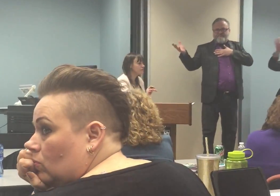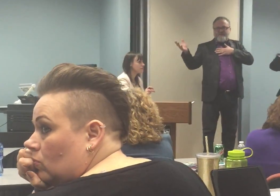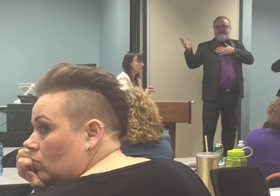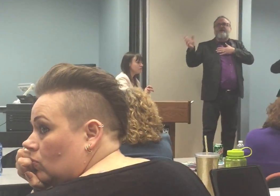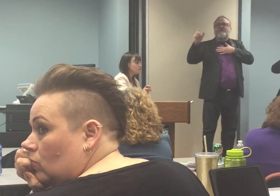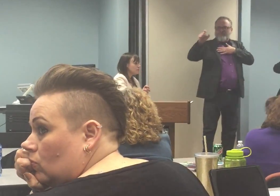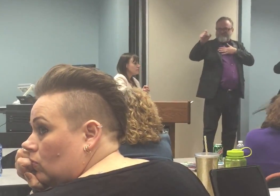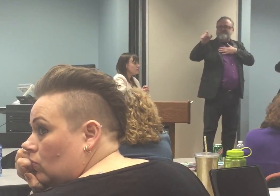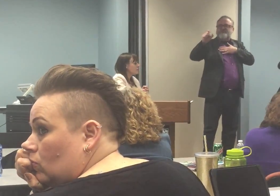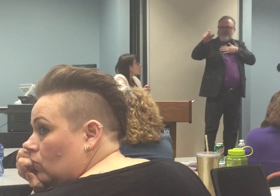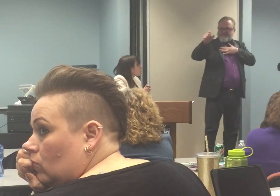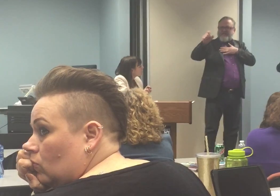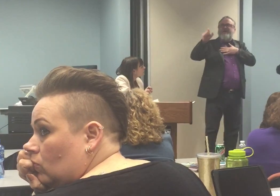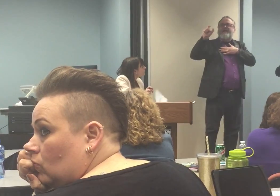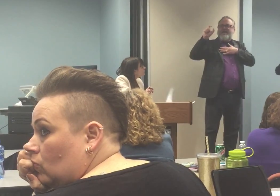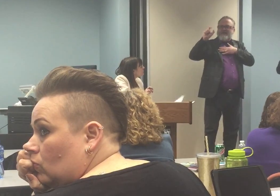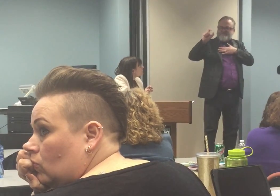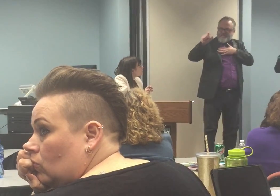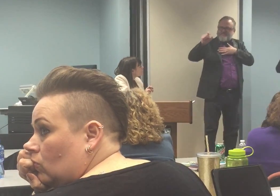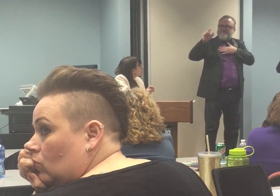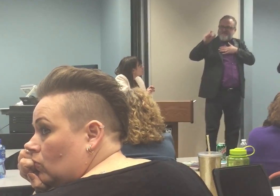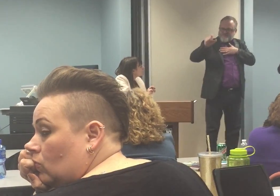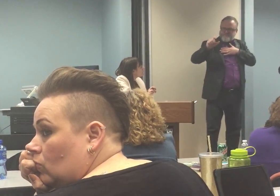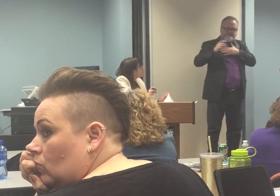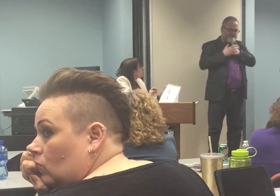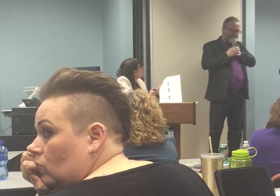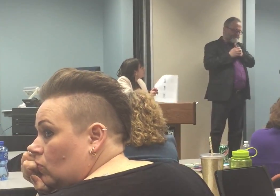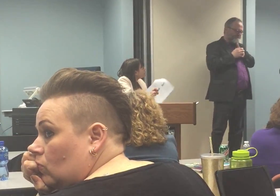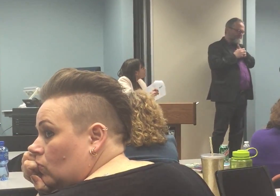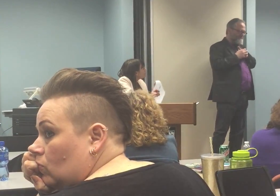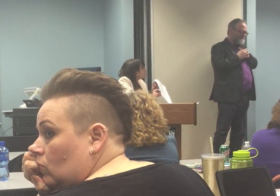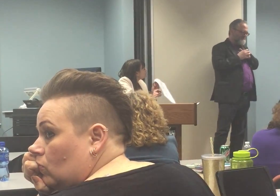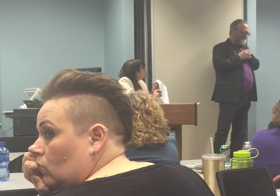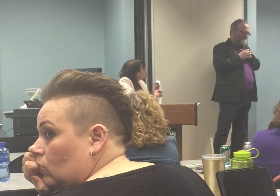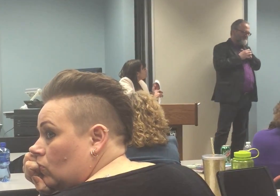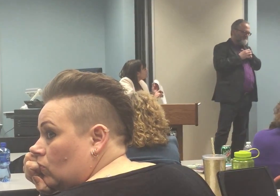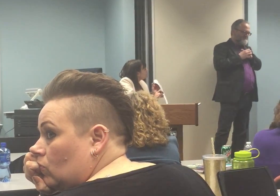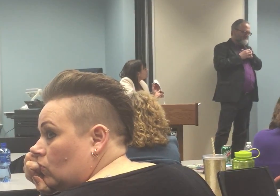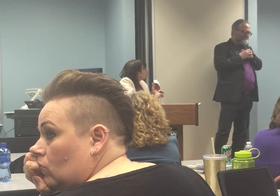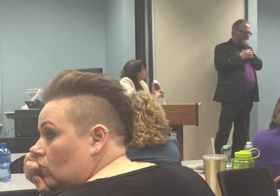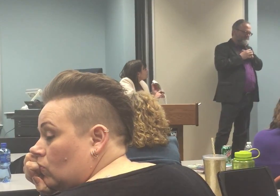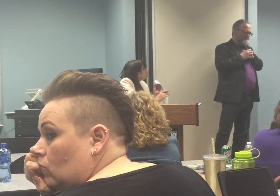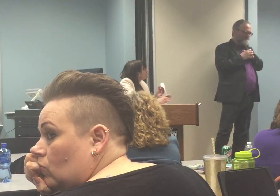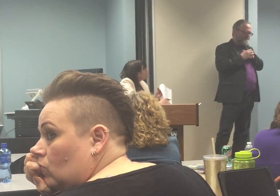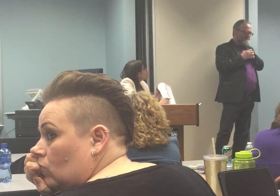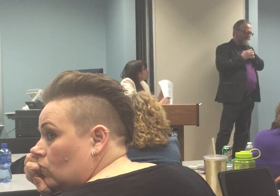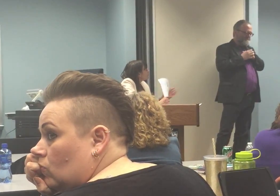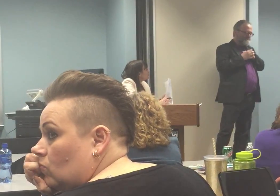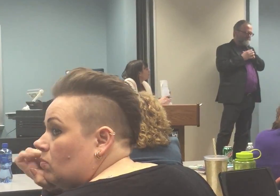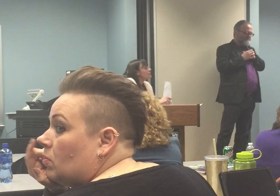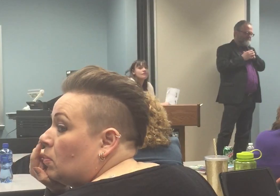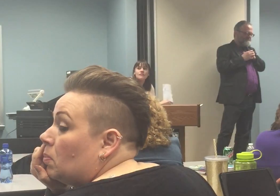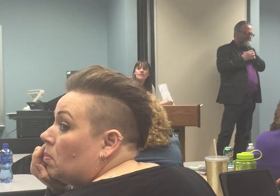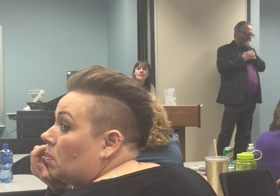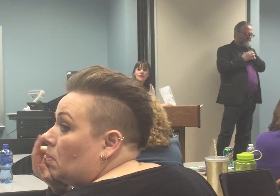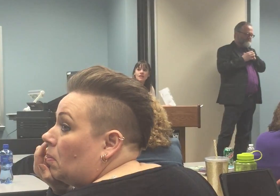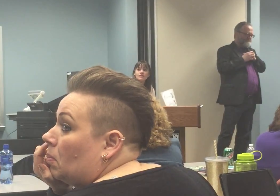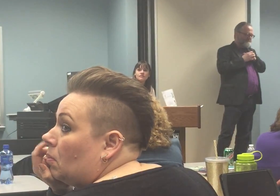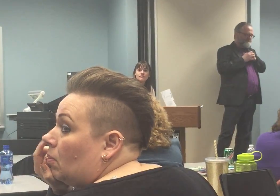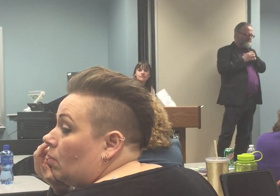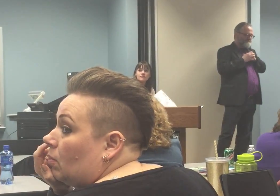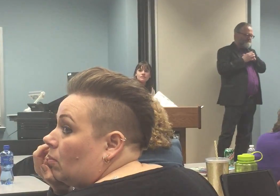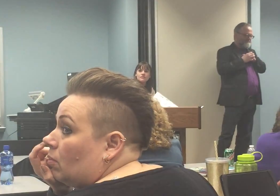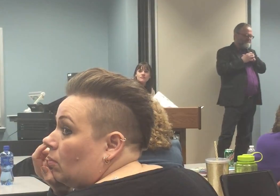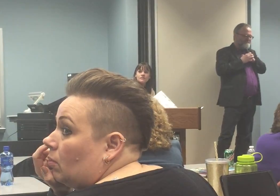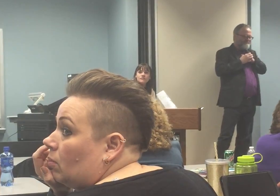a division recognize certification. And I'm saying by saying the division recognizes the RID at K-12, it is satisfied